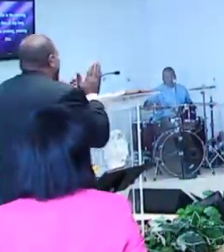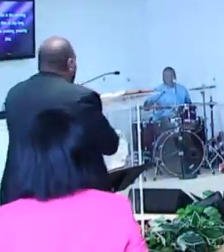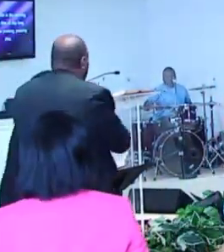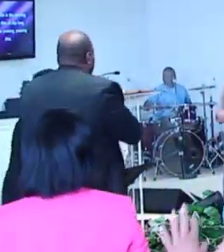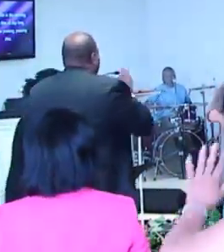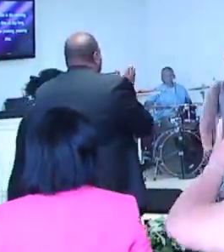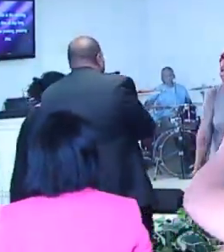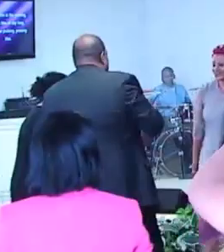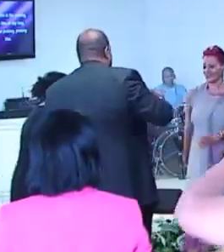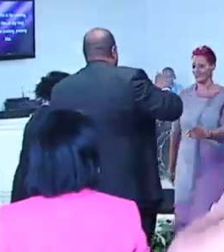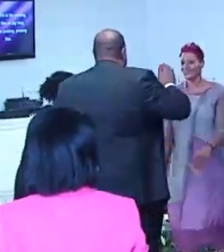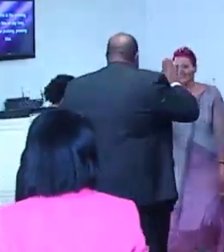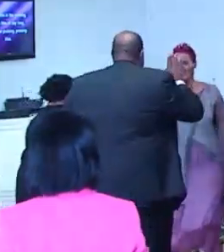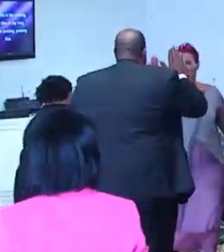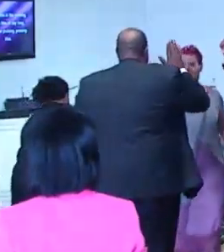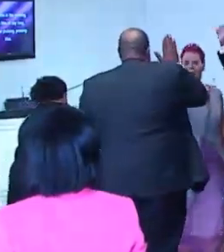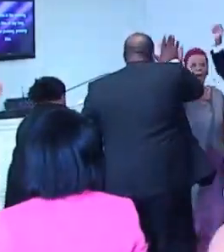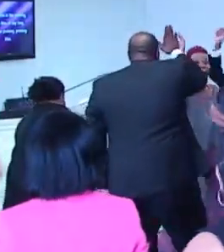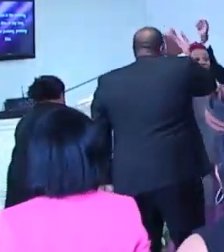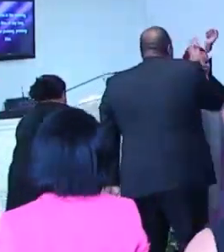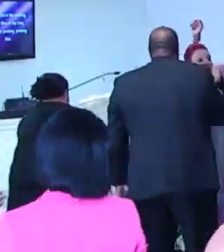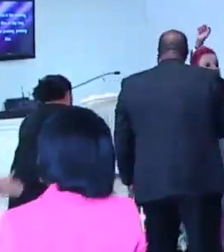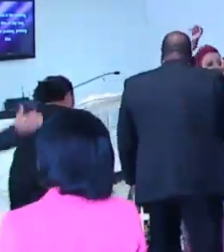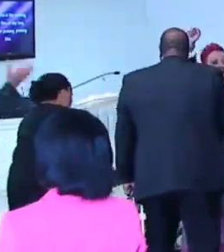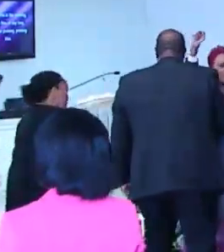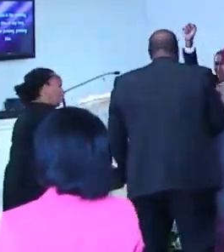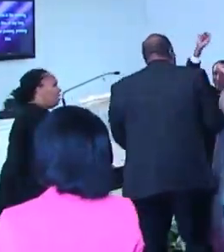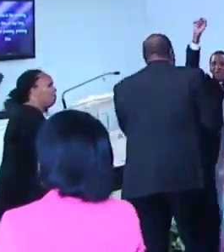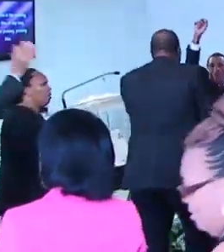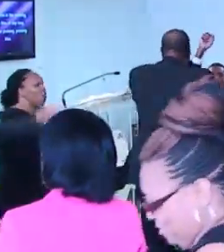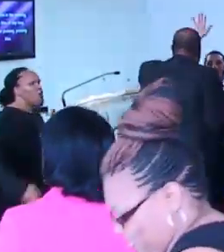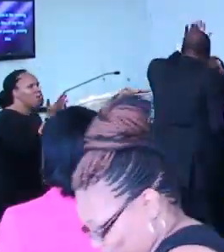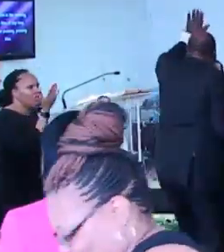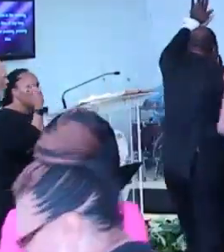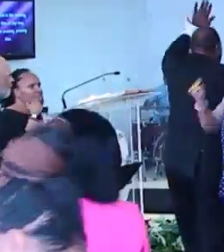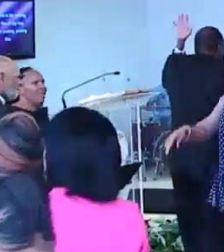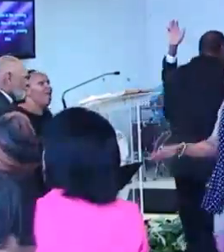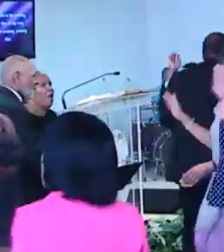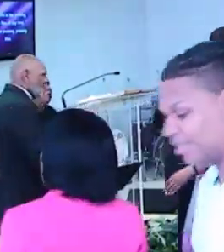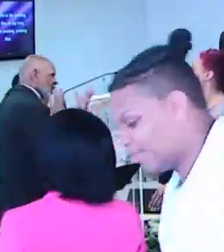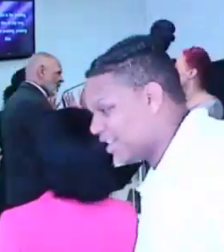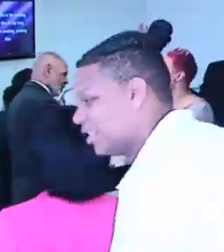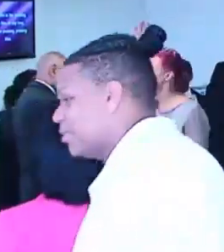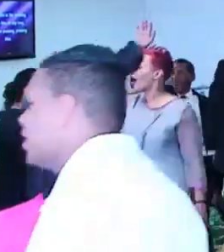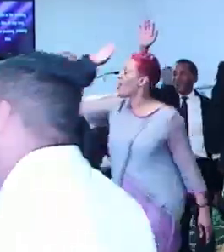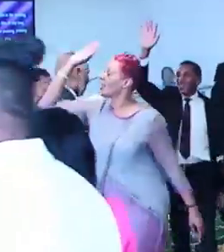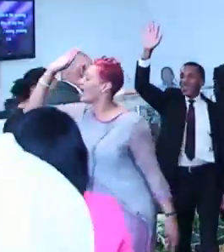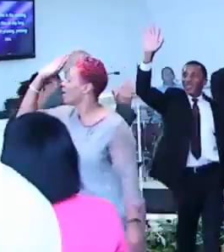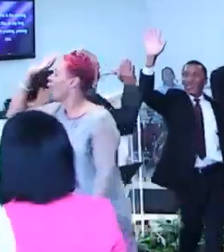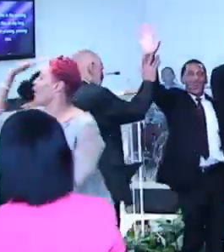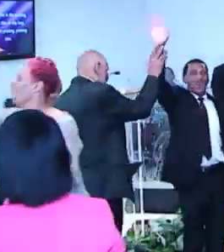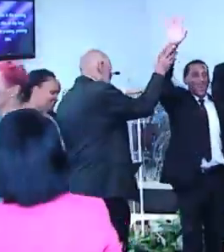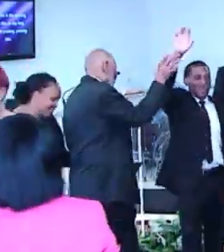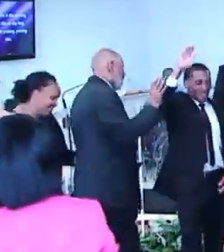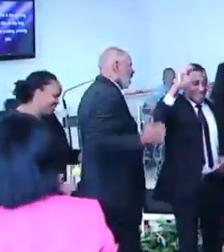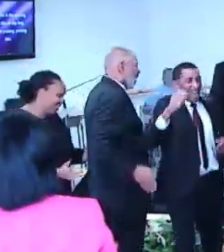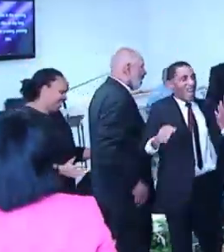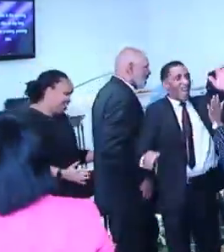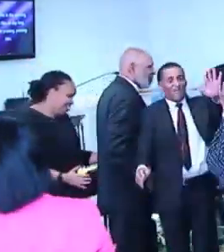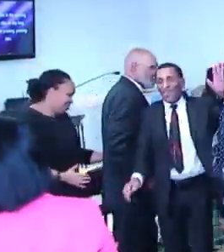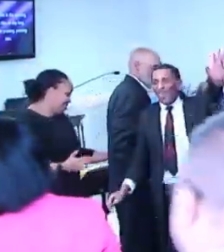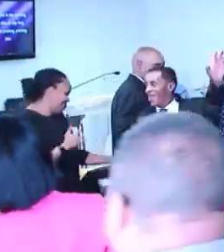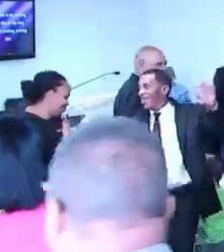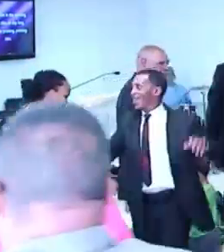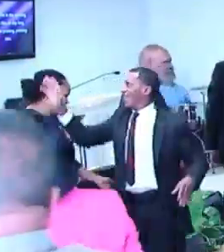He's breaking me, but it's a virtue. Praise him in the morning. Praise him all day. Good God, I